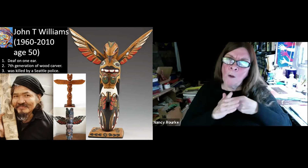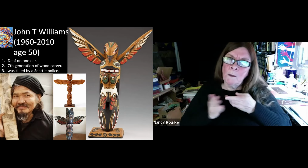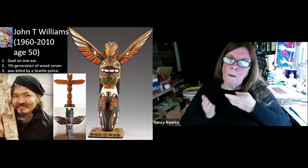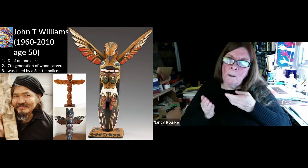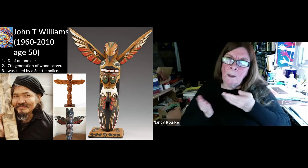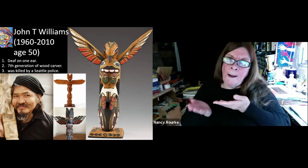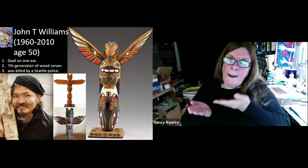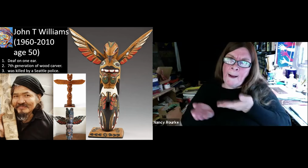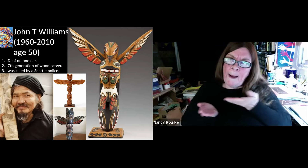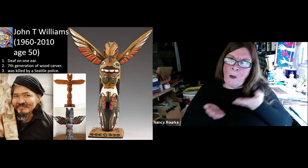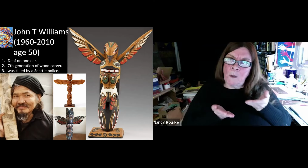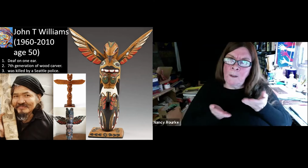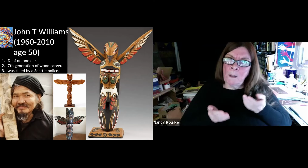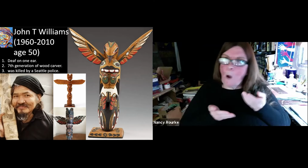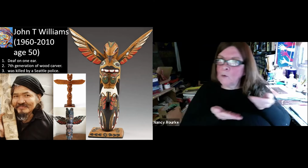old.